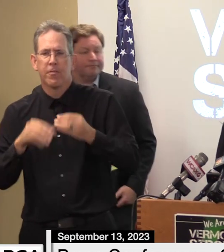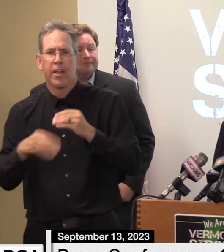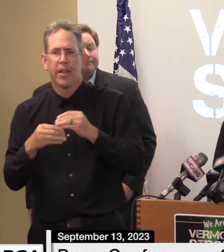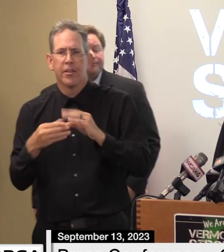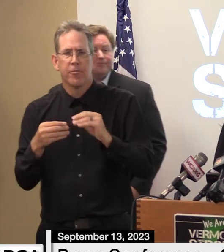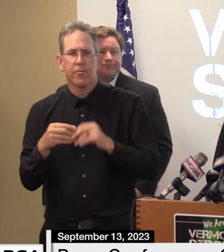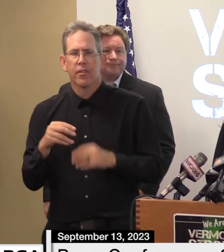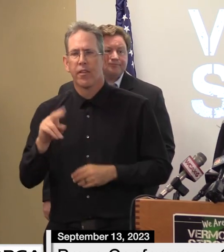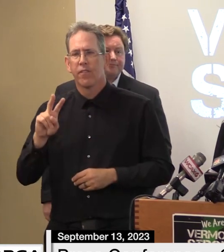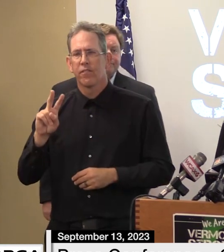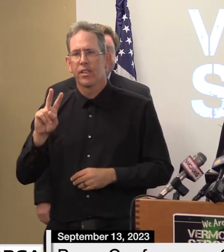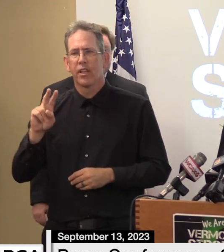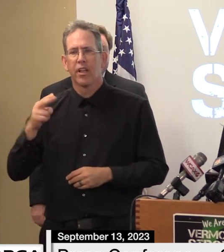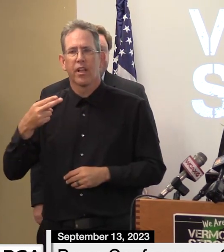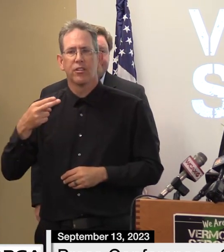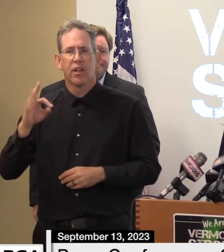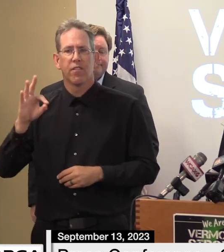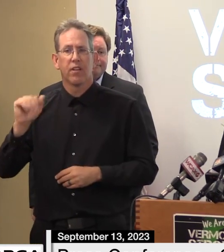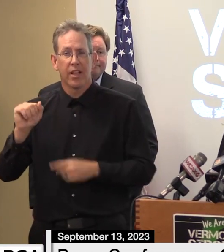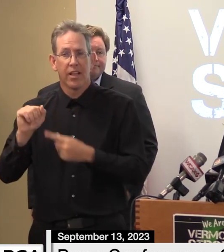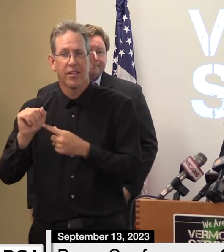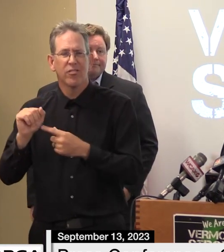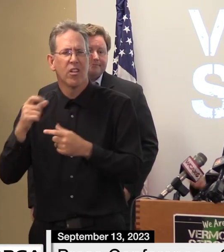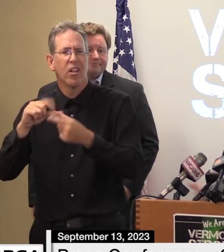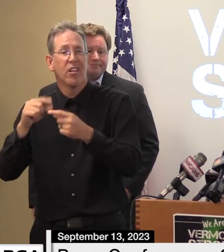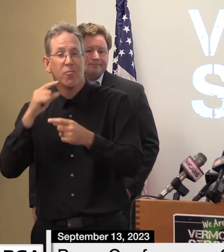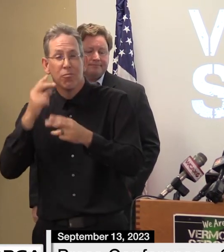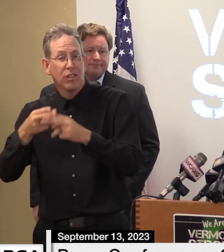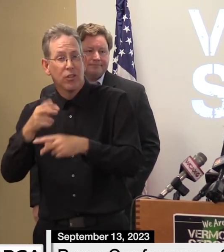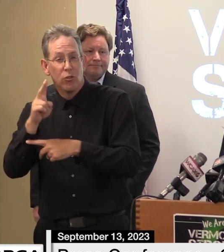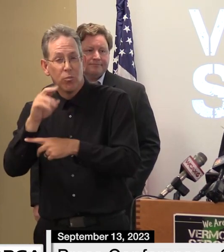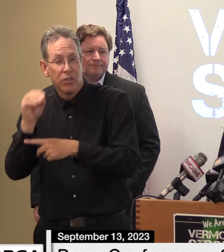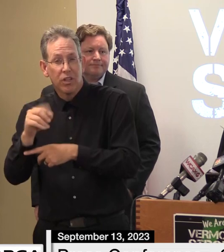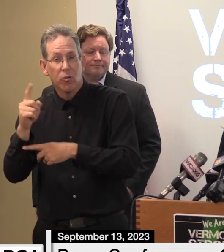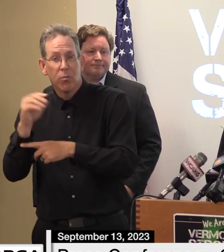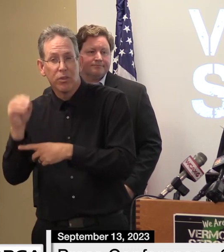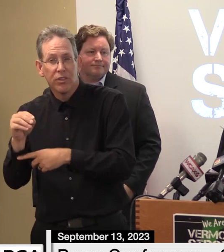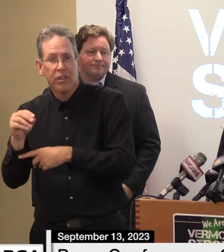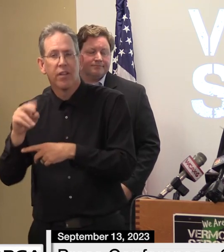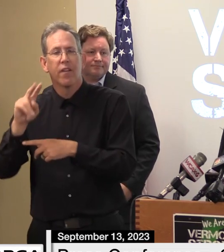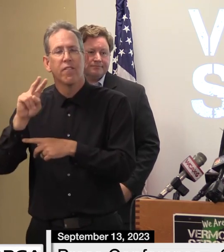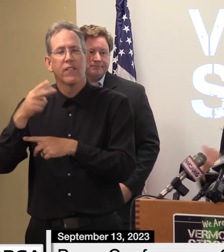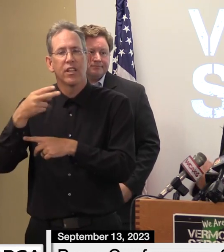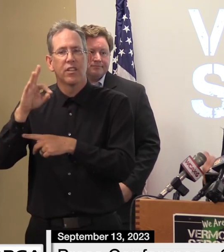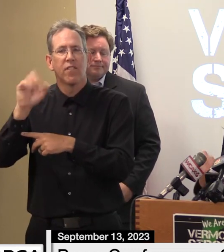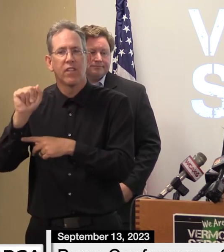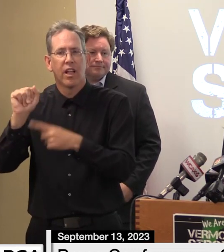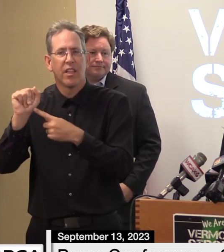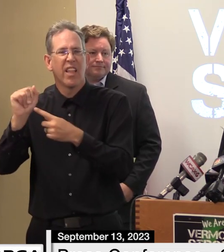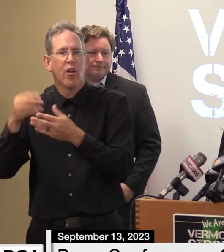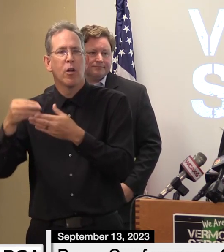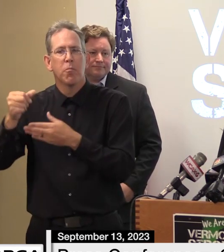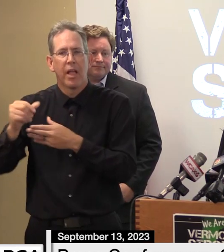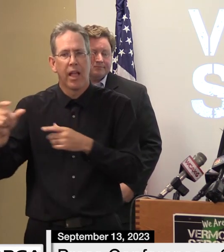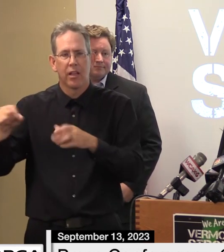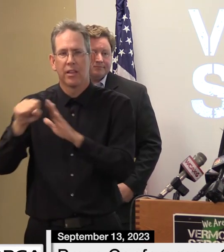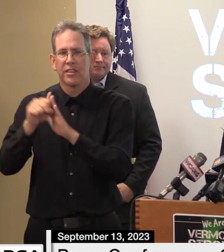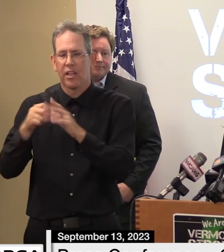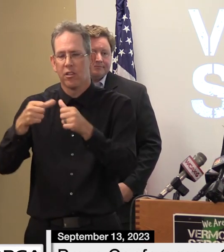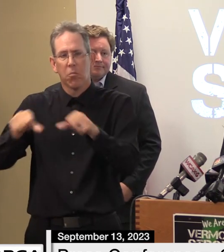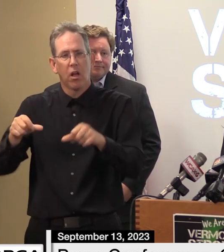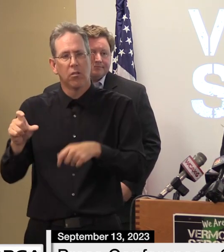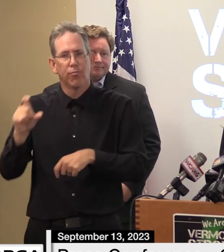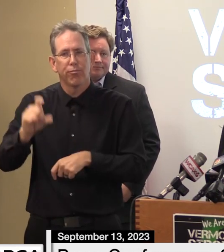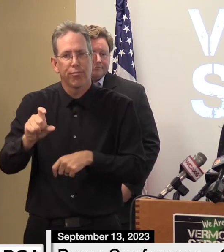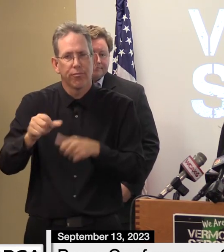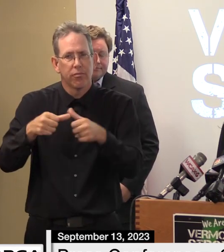interest rates that the treasurer just quoted were the interest rates that VHFA will be paying on the state's deposits back to the treasurer's office.